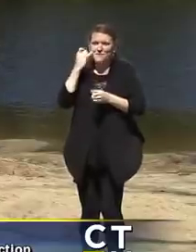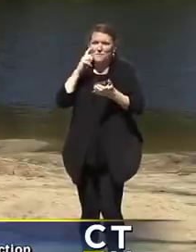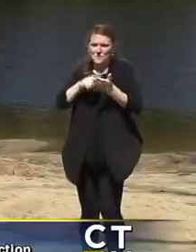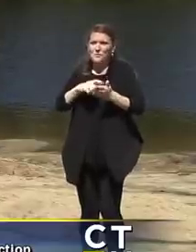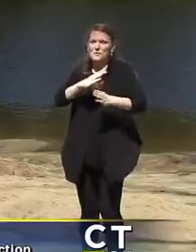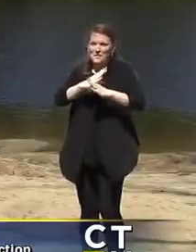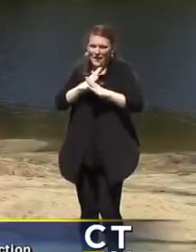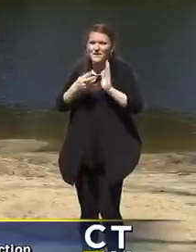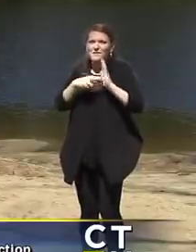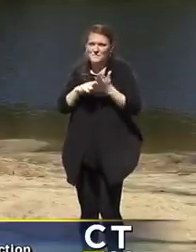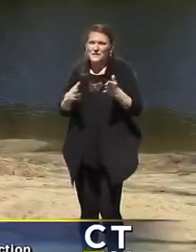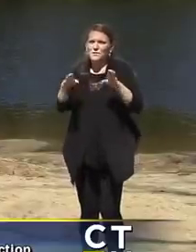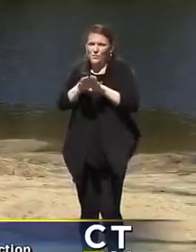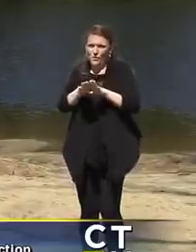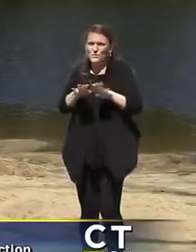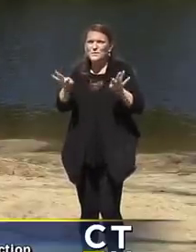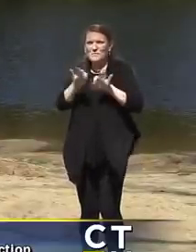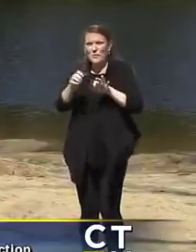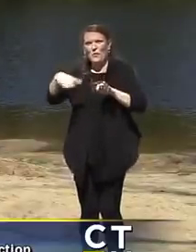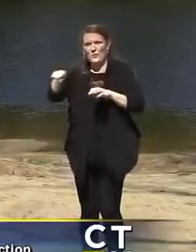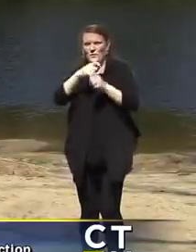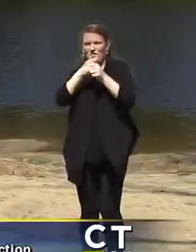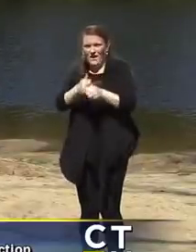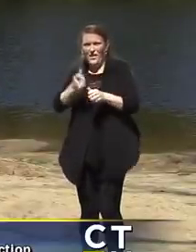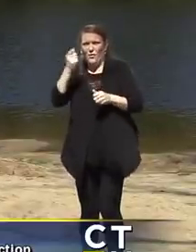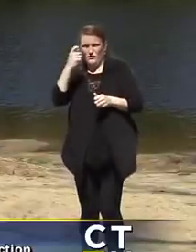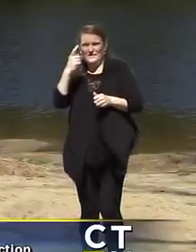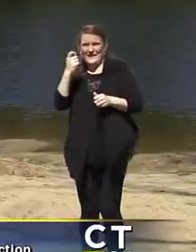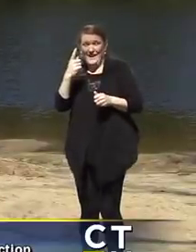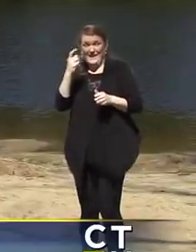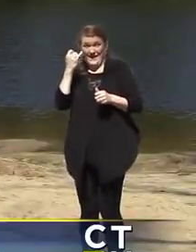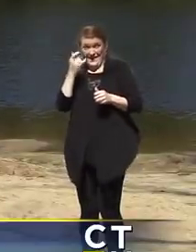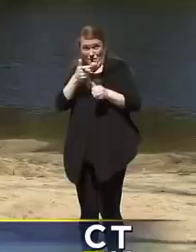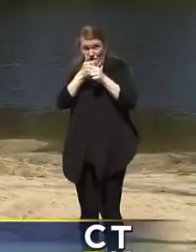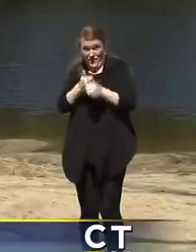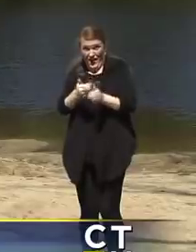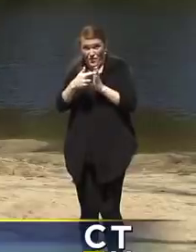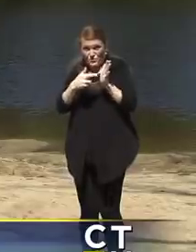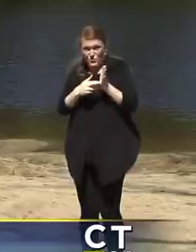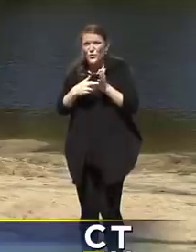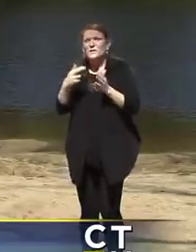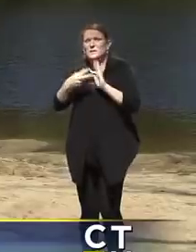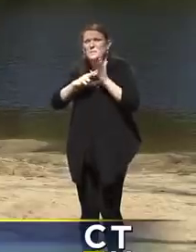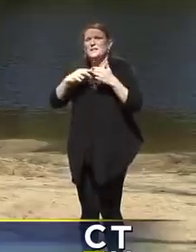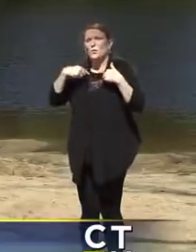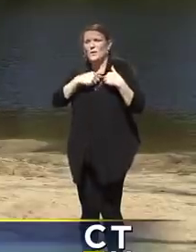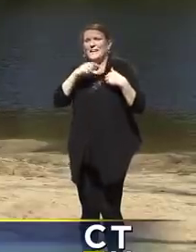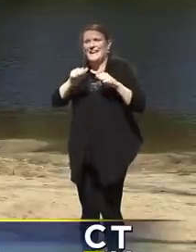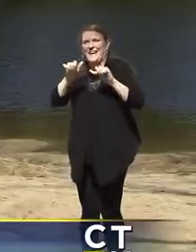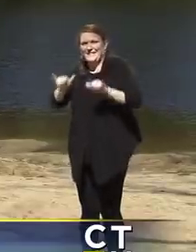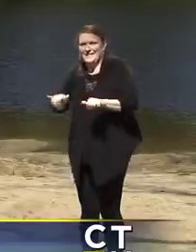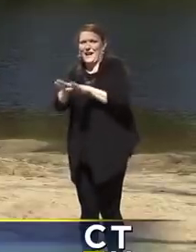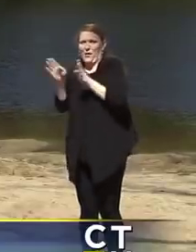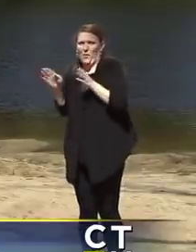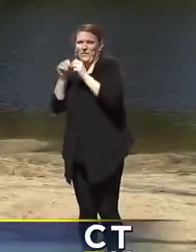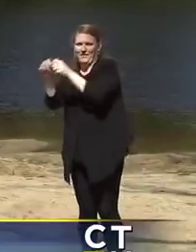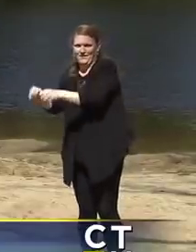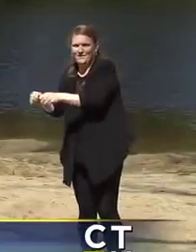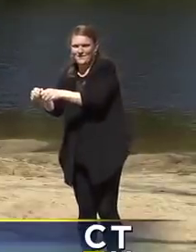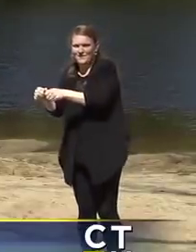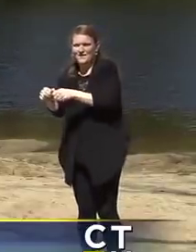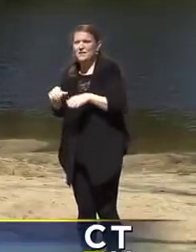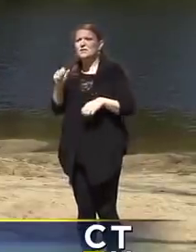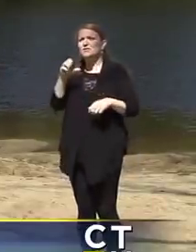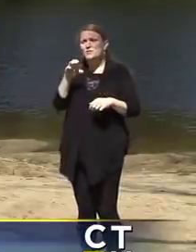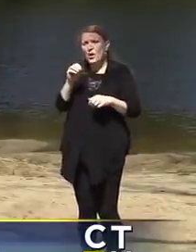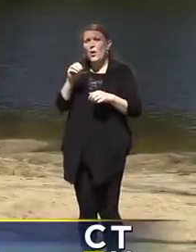really critical for us to be able to continue our safe operations. So have a backup plan, choose another location, or come back at a different